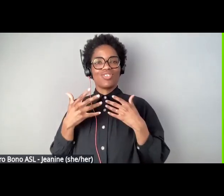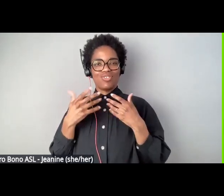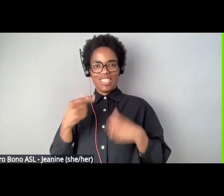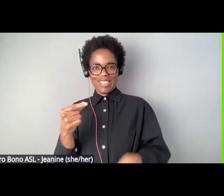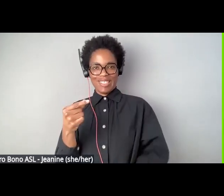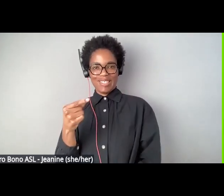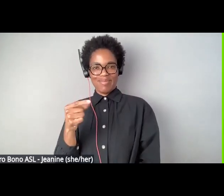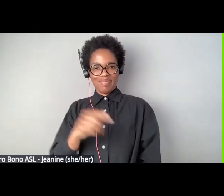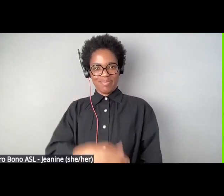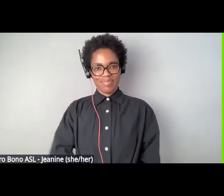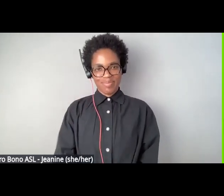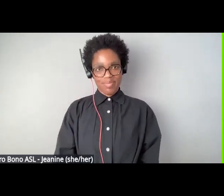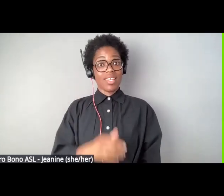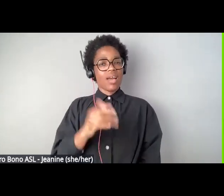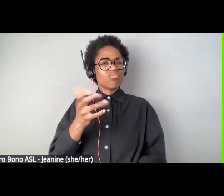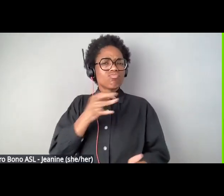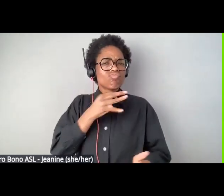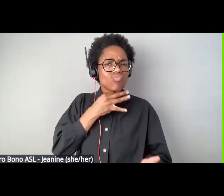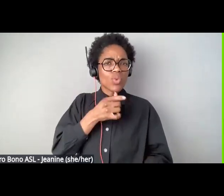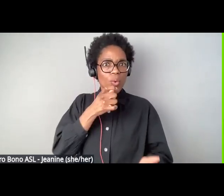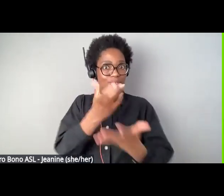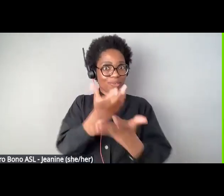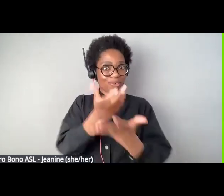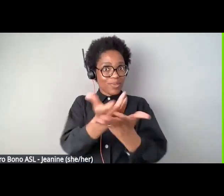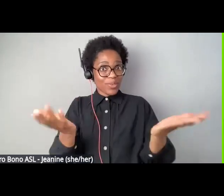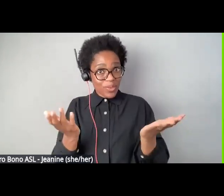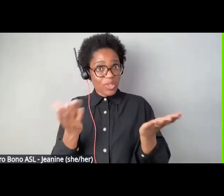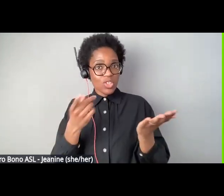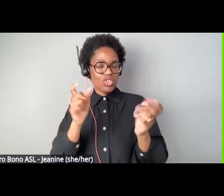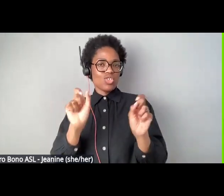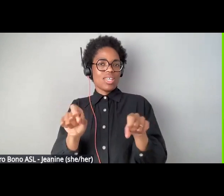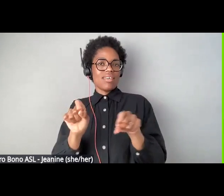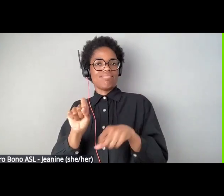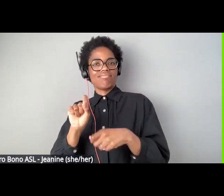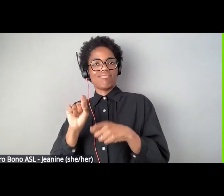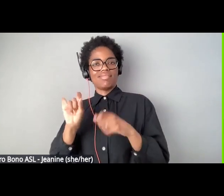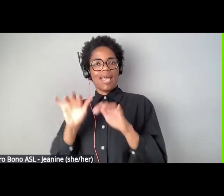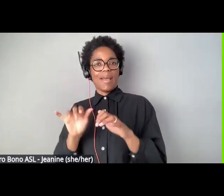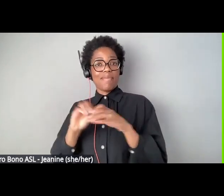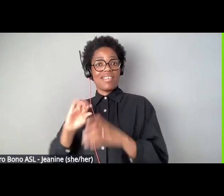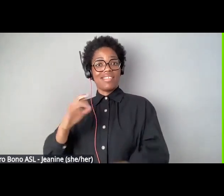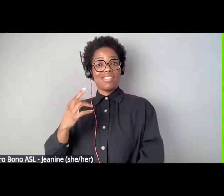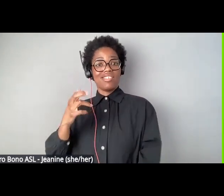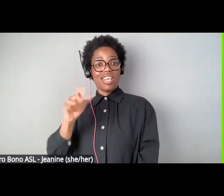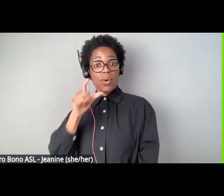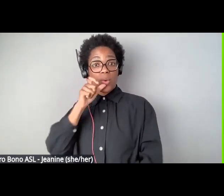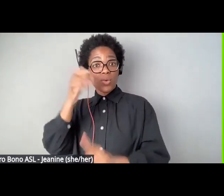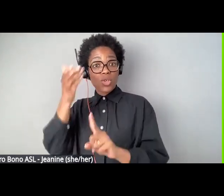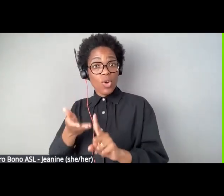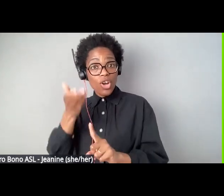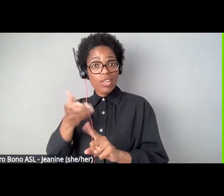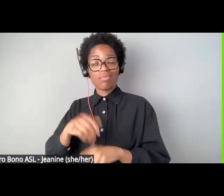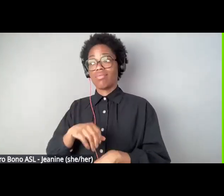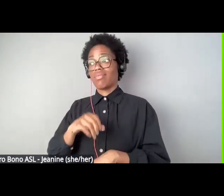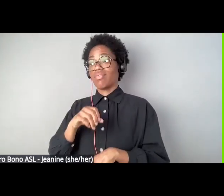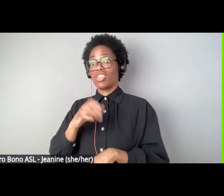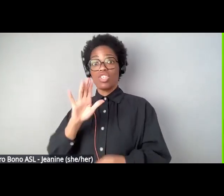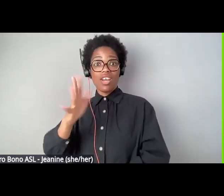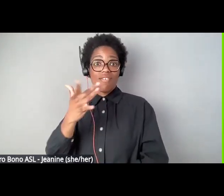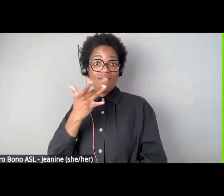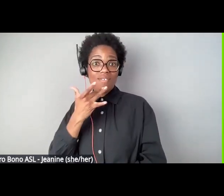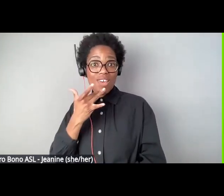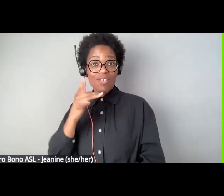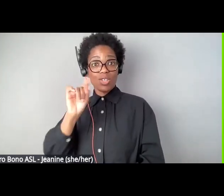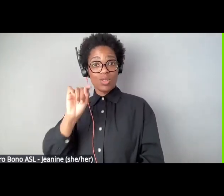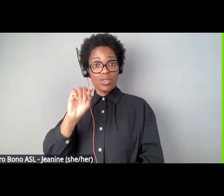or your favorite privacy tool, or a play about digital privacy in the chat. I have yet to see a play about digital